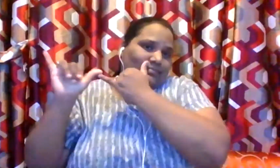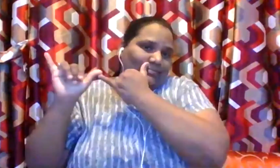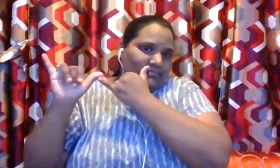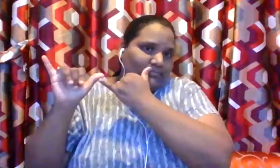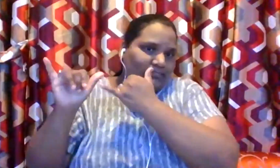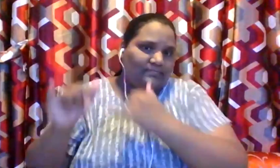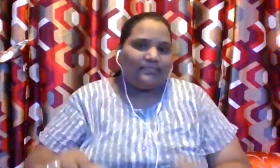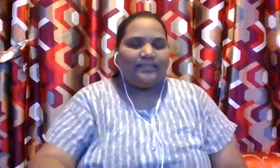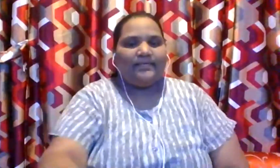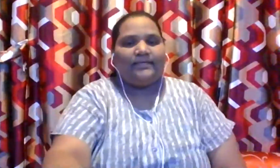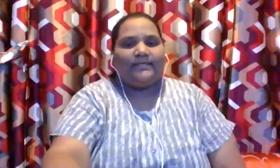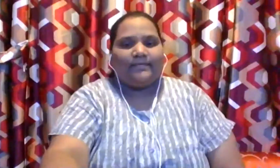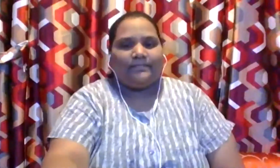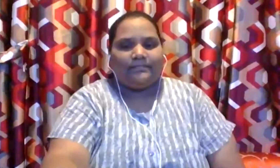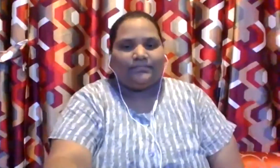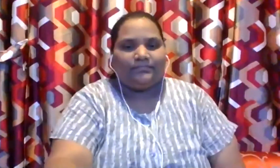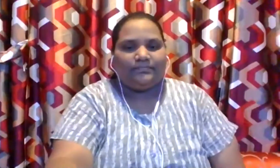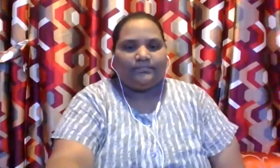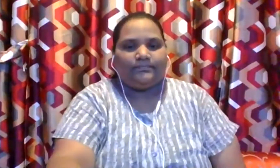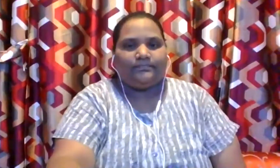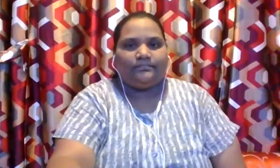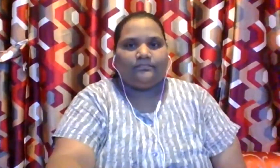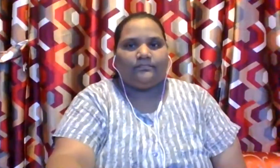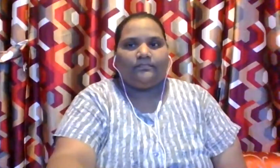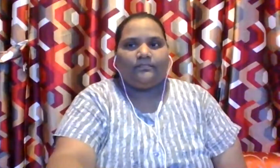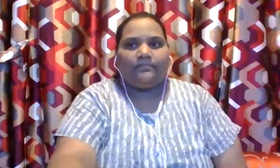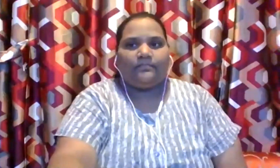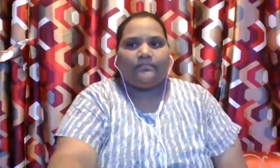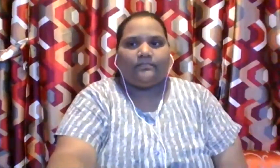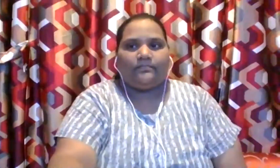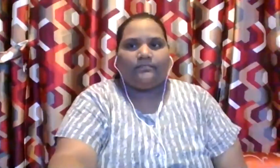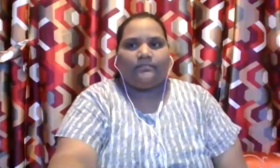Let's move on to our further session.